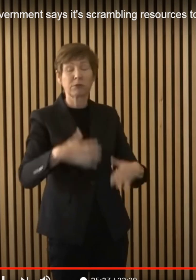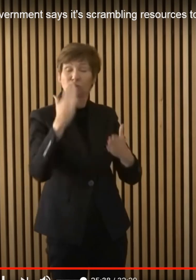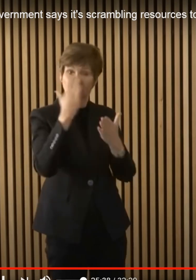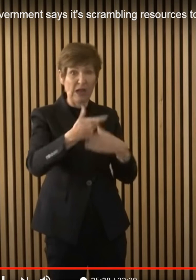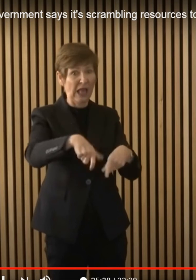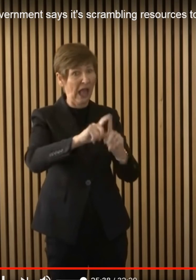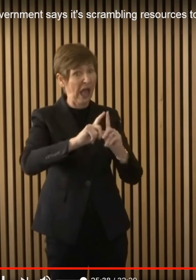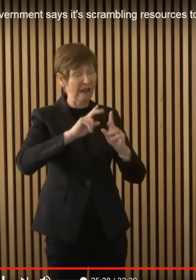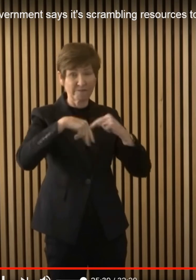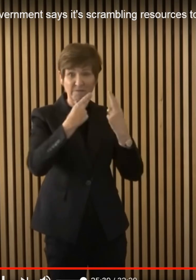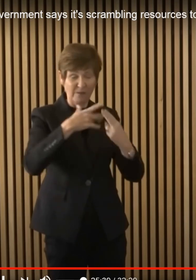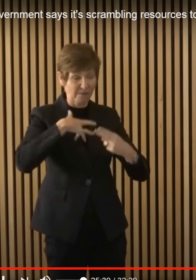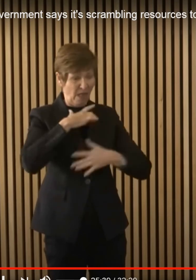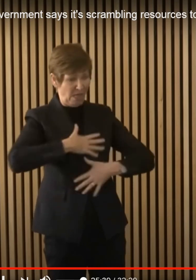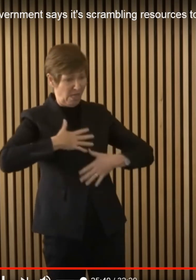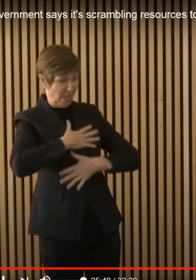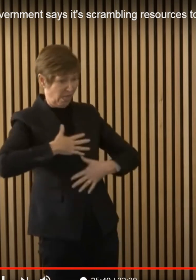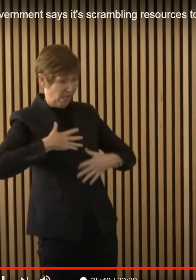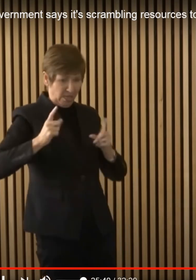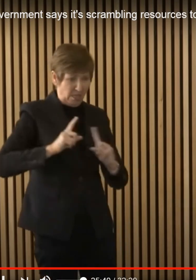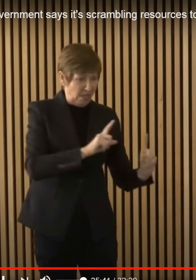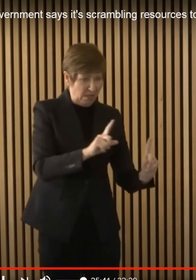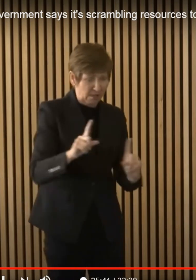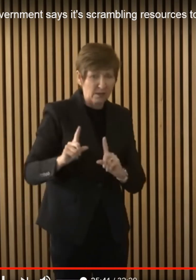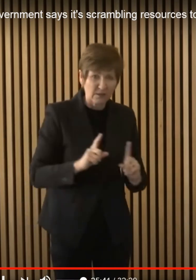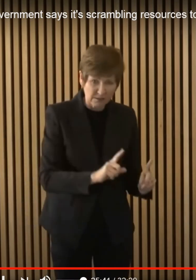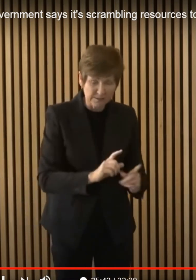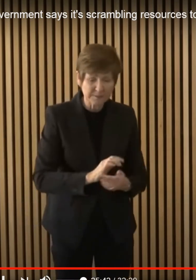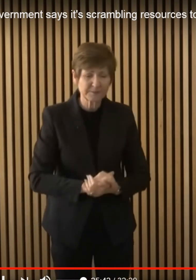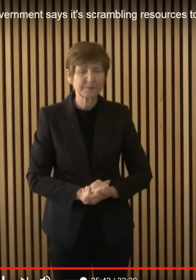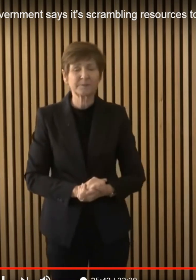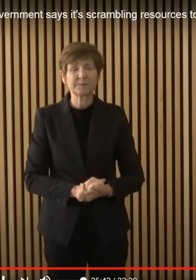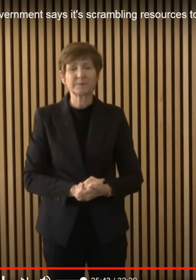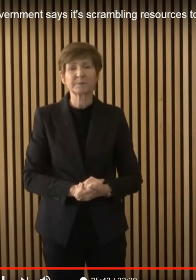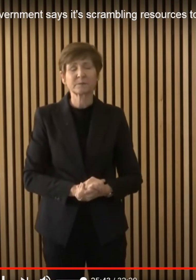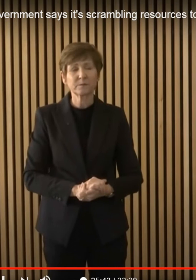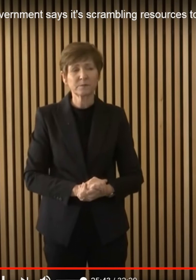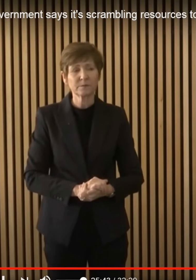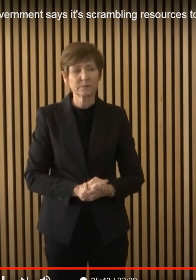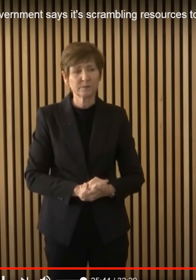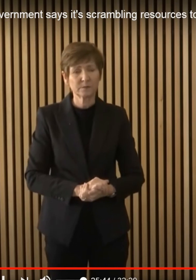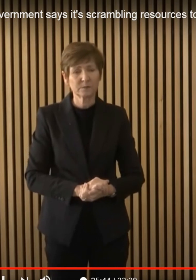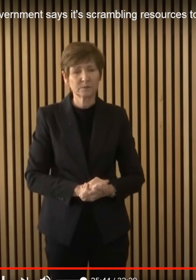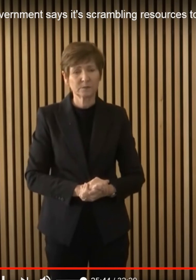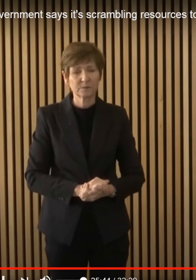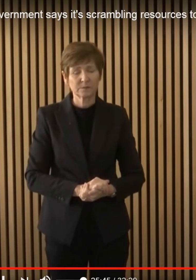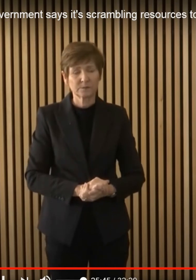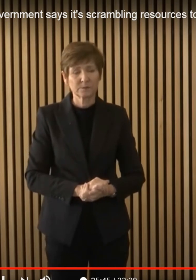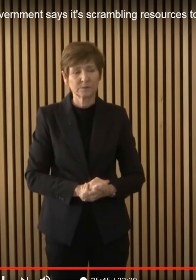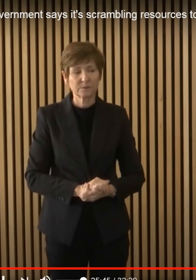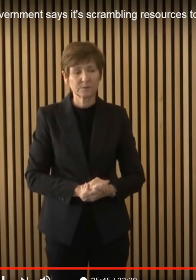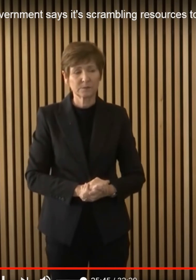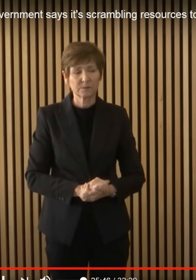Richard. Thank you, Minister. Should this interstate reserve workforce be ready